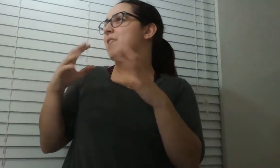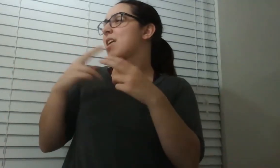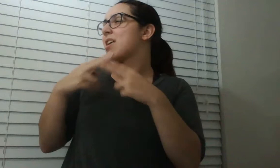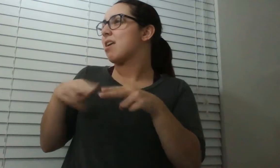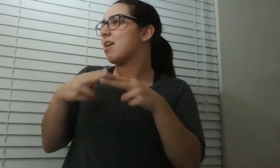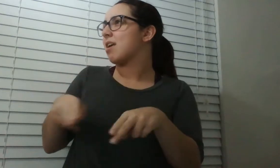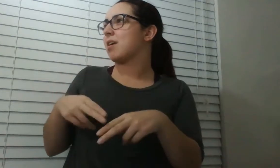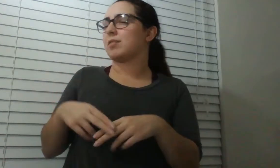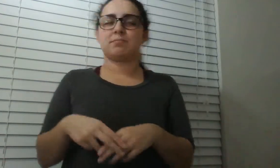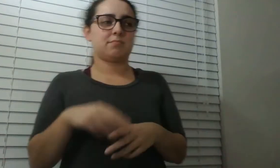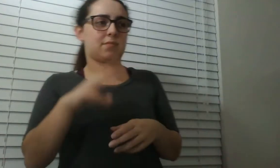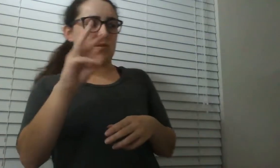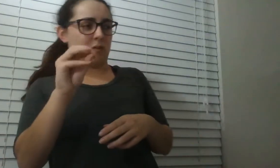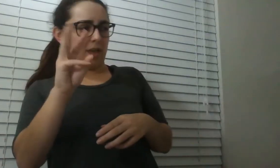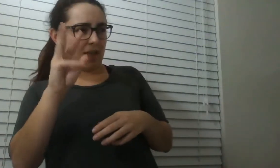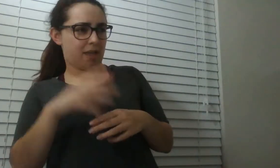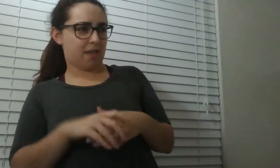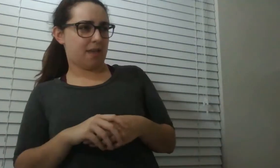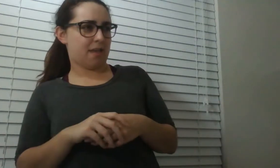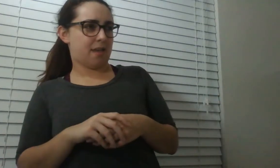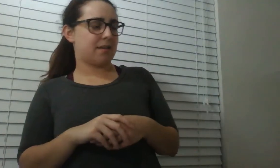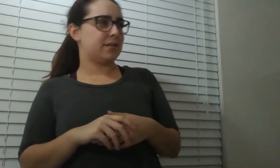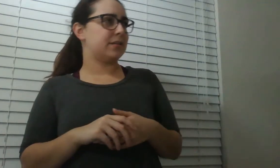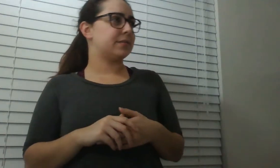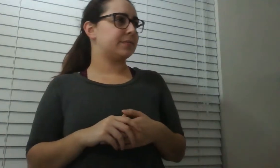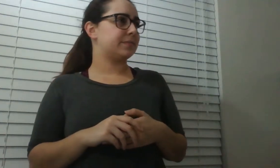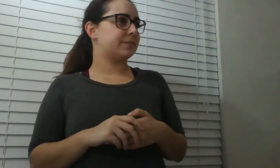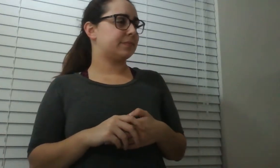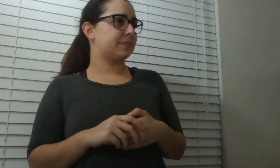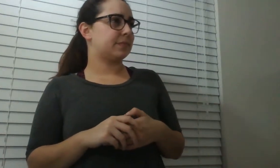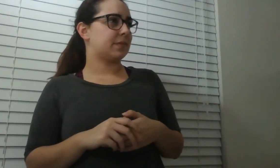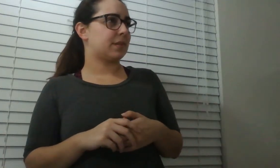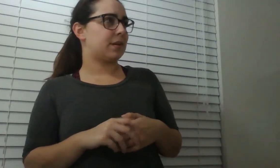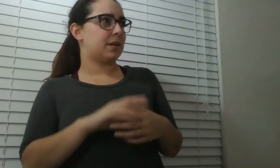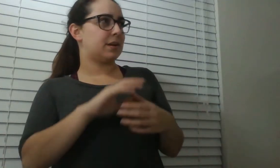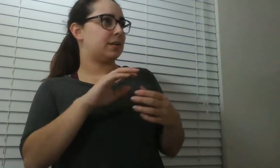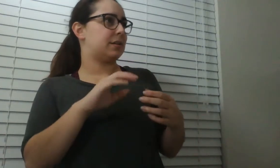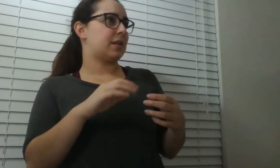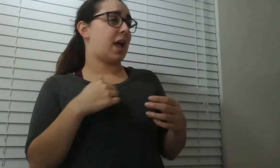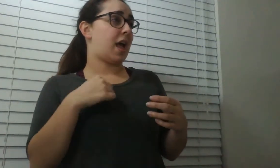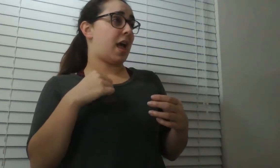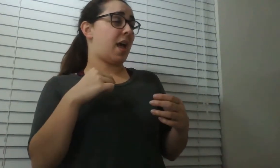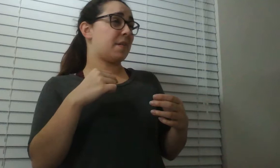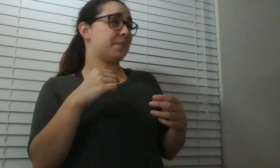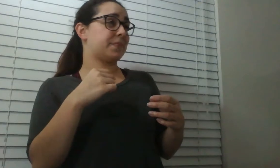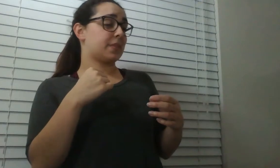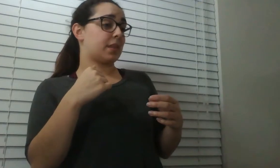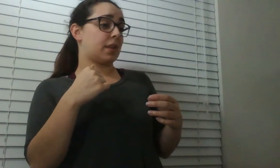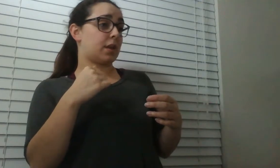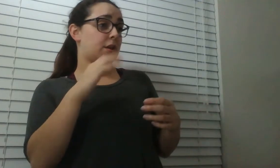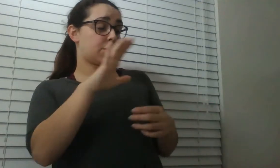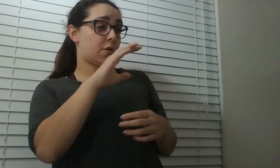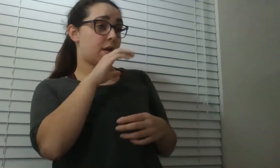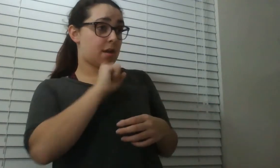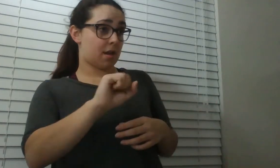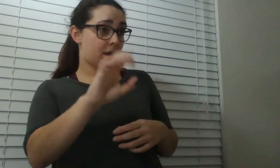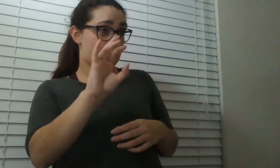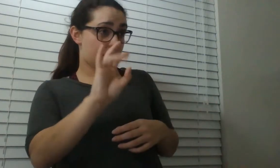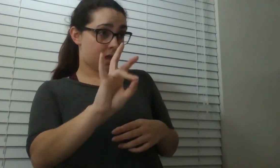All but one. I was exactly your age. So exactly 8. Exactly 8 years old, and